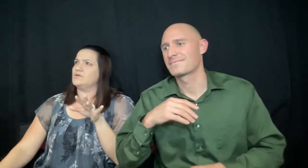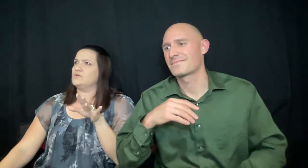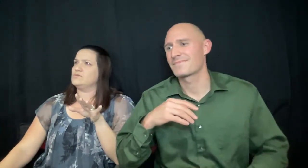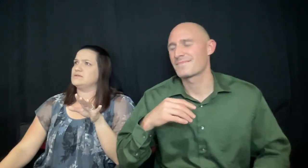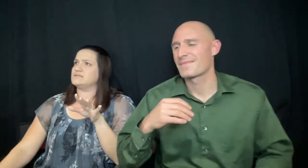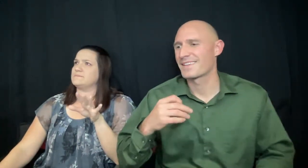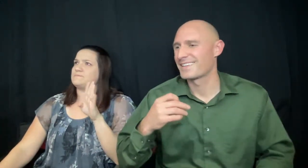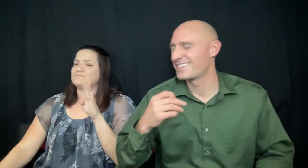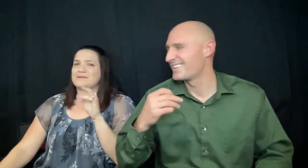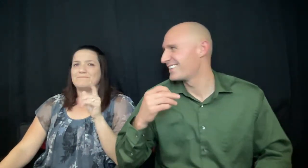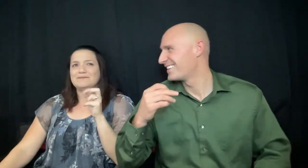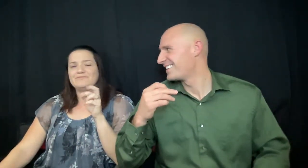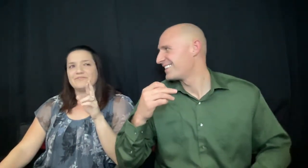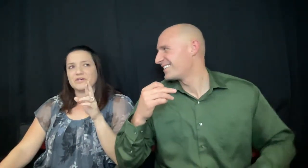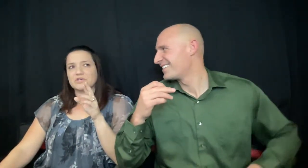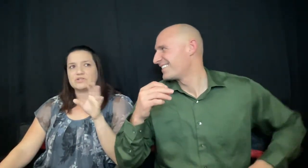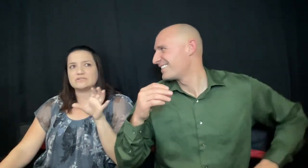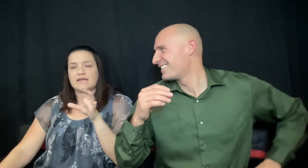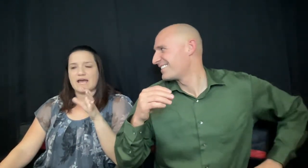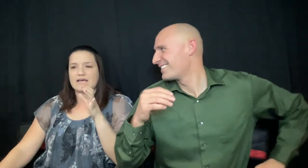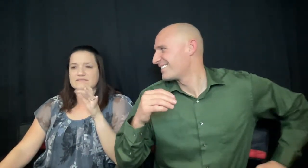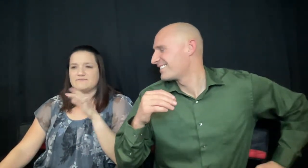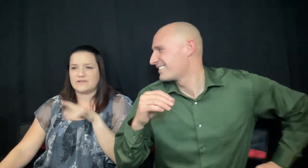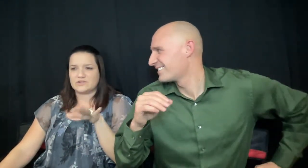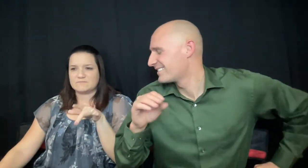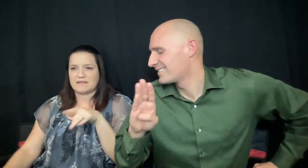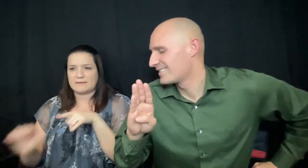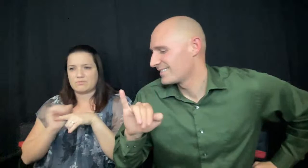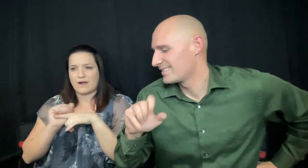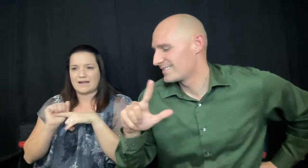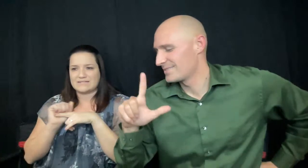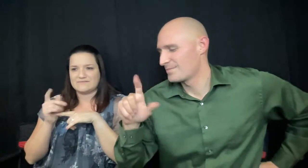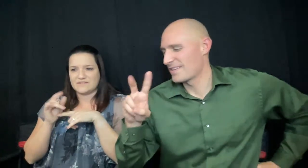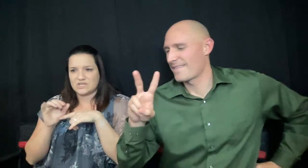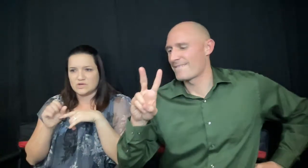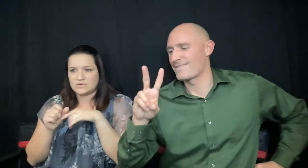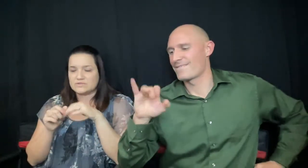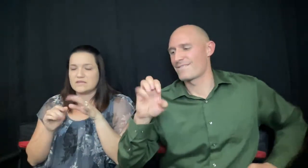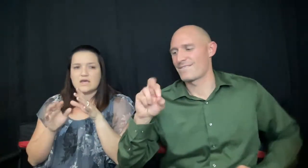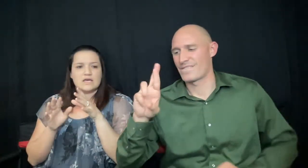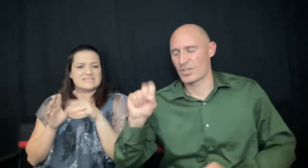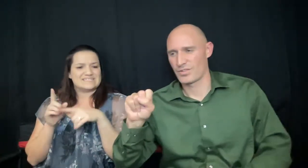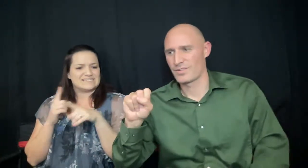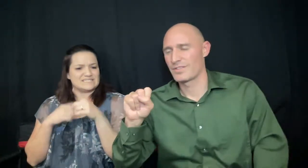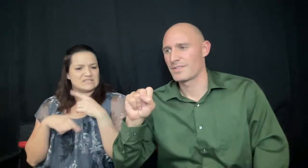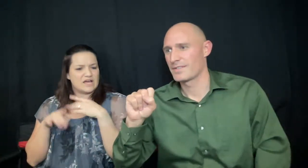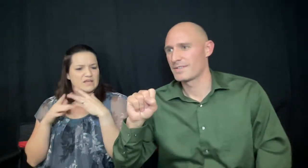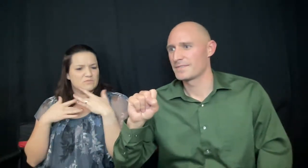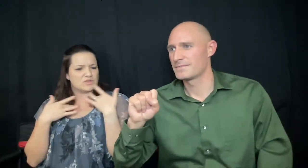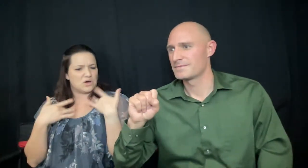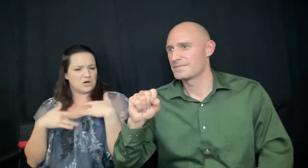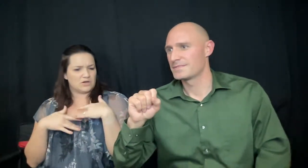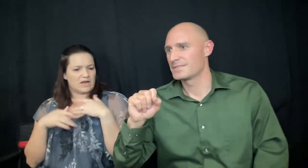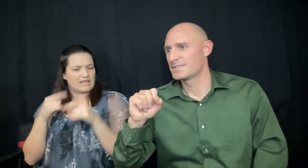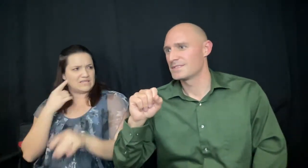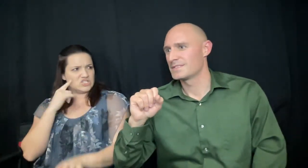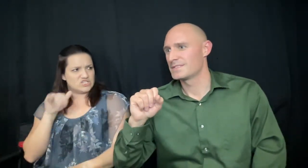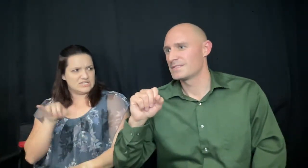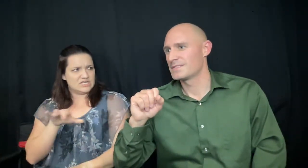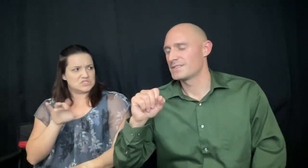Who does it? Bill Vickers has fingerspelling practice videos. Sign with Heart, I think she does